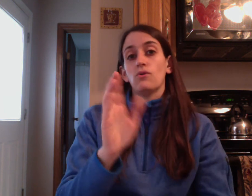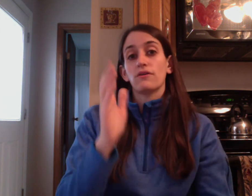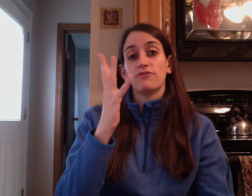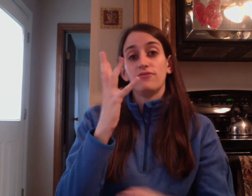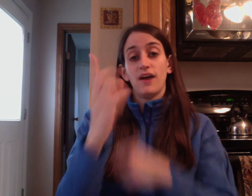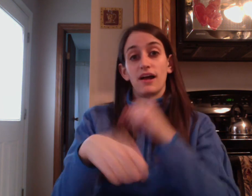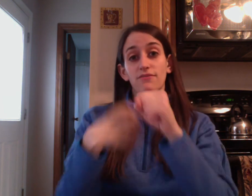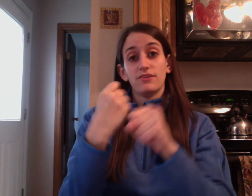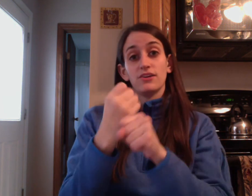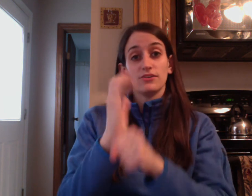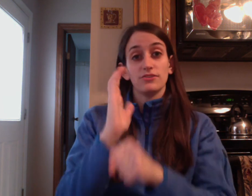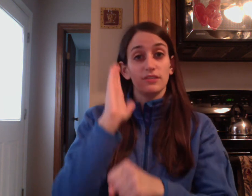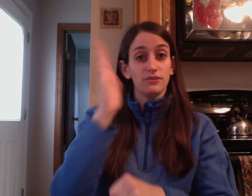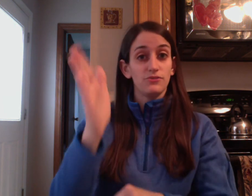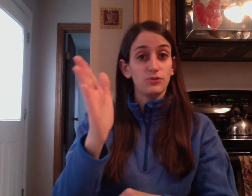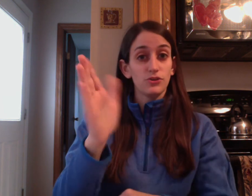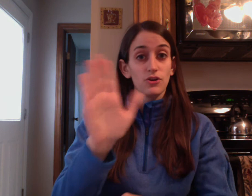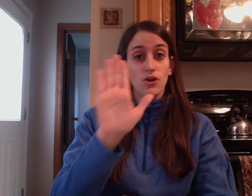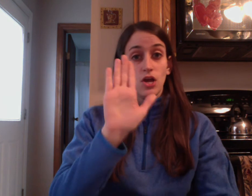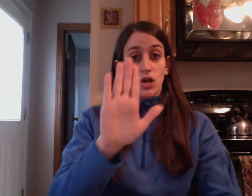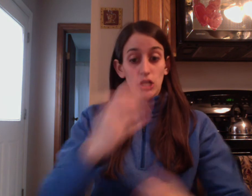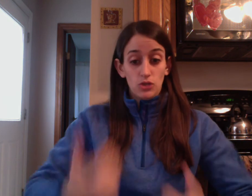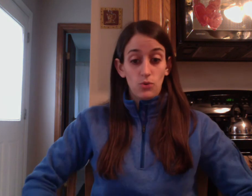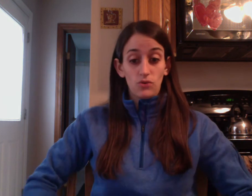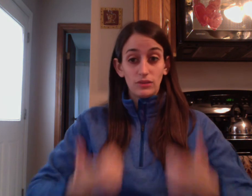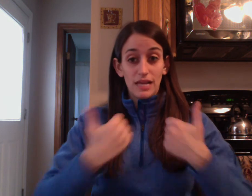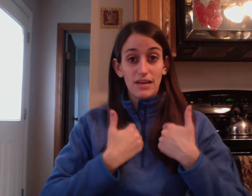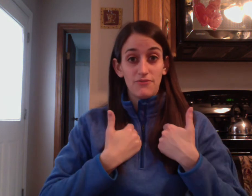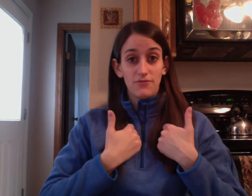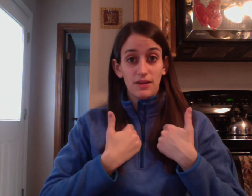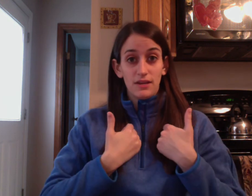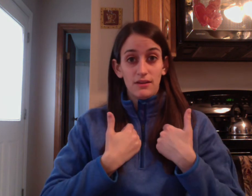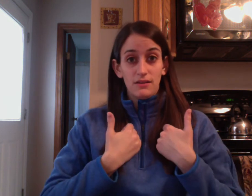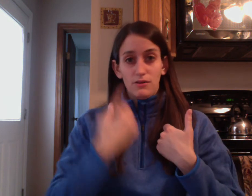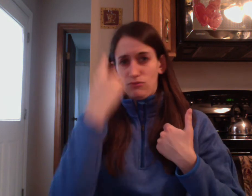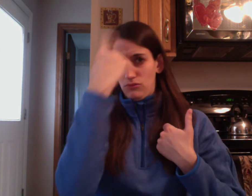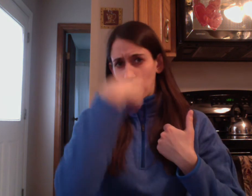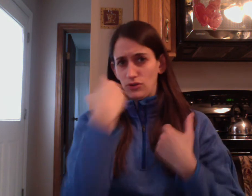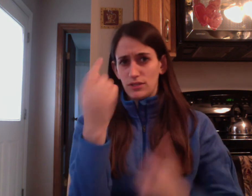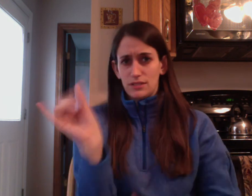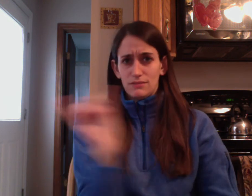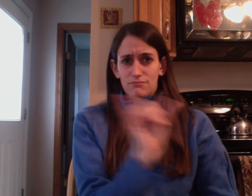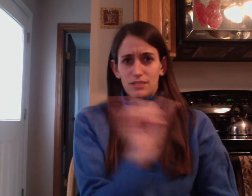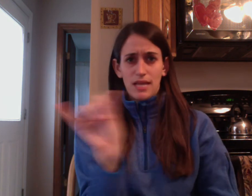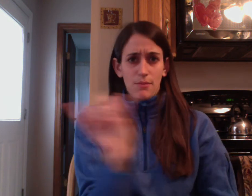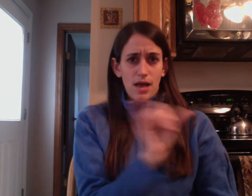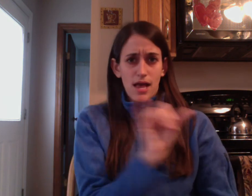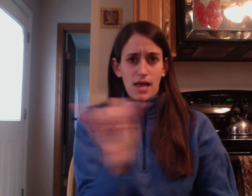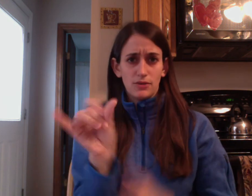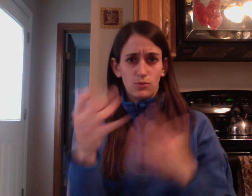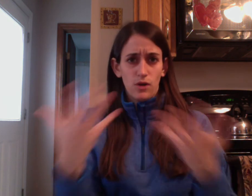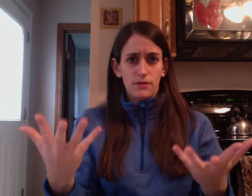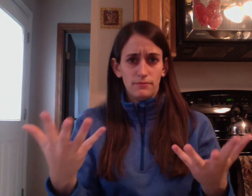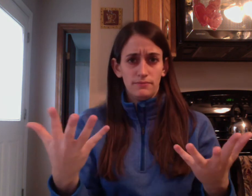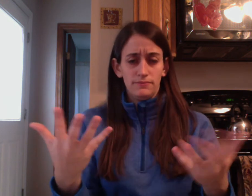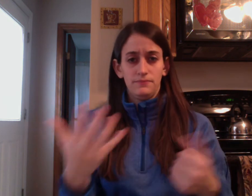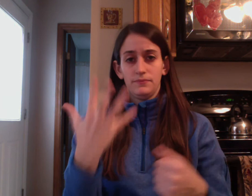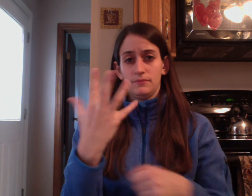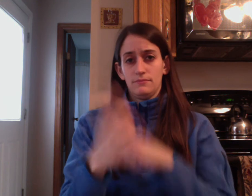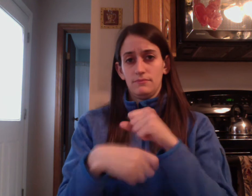or 5 years in the future, your life looks same as what?